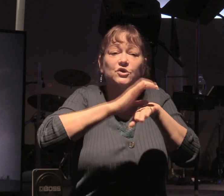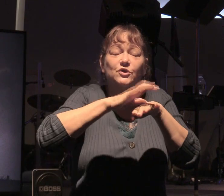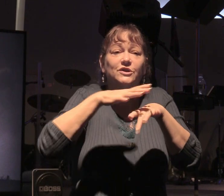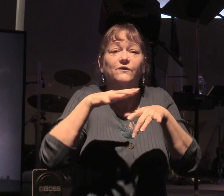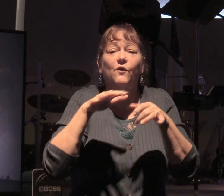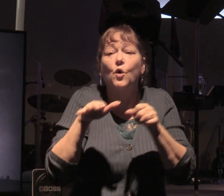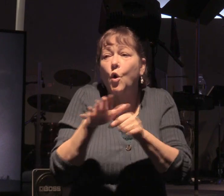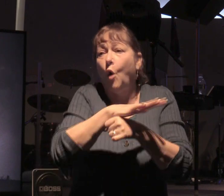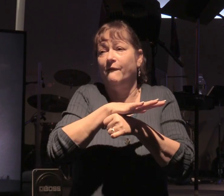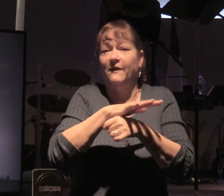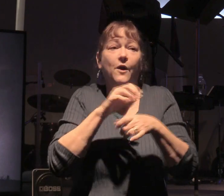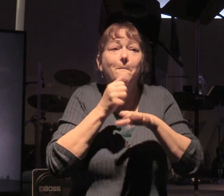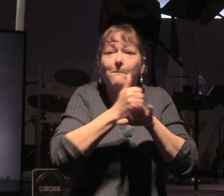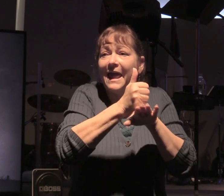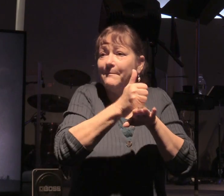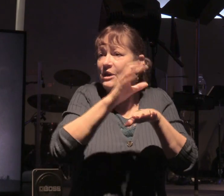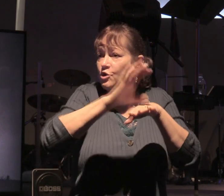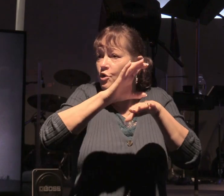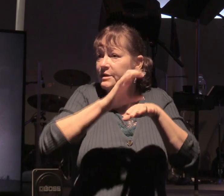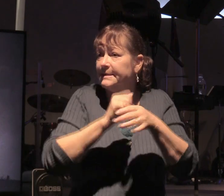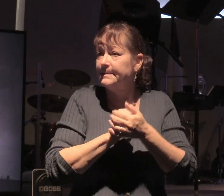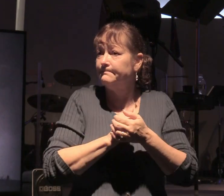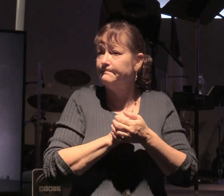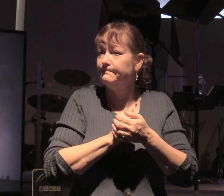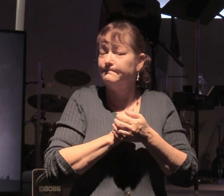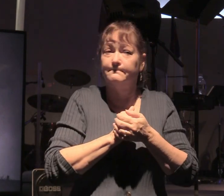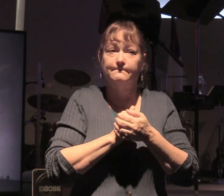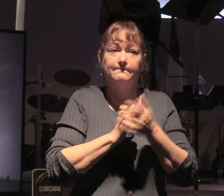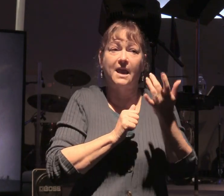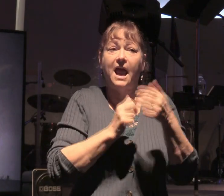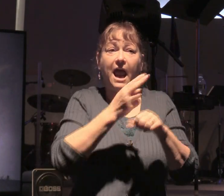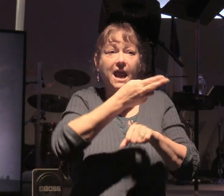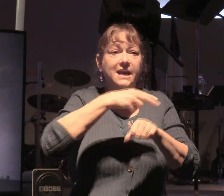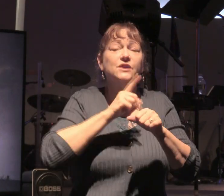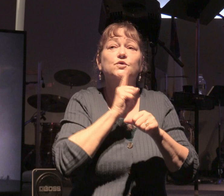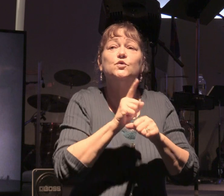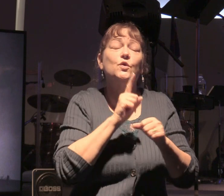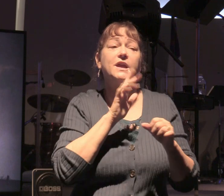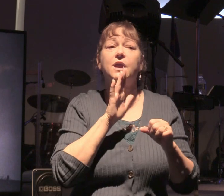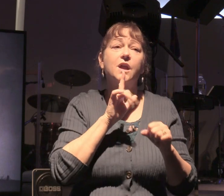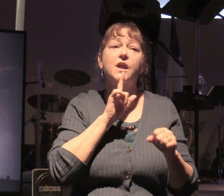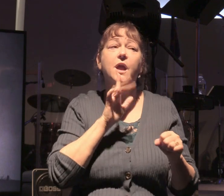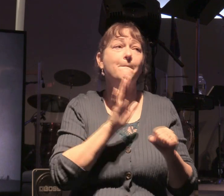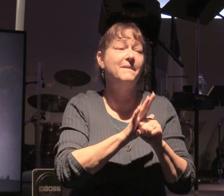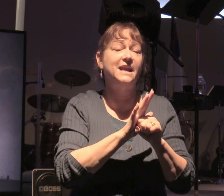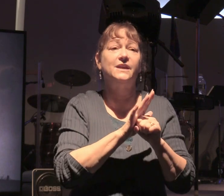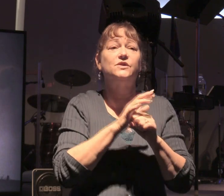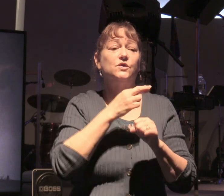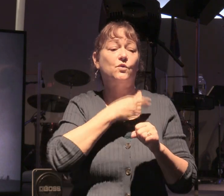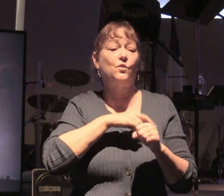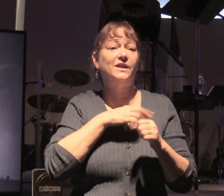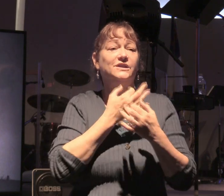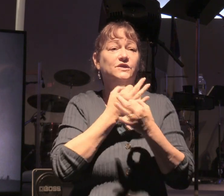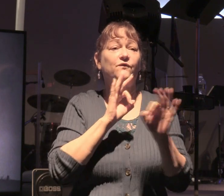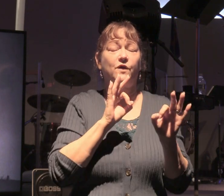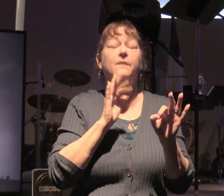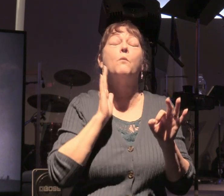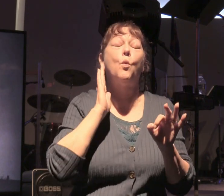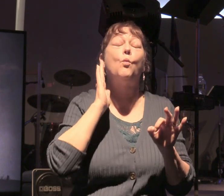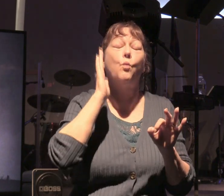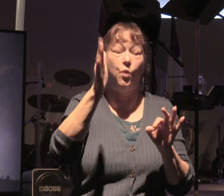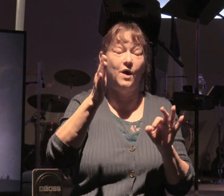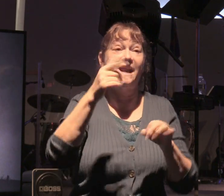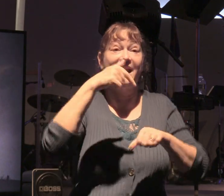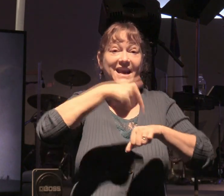of COVID-19. A nation truly committed to religious freedom would,